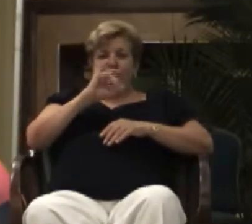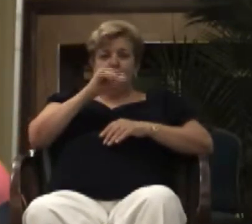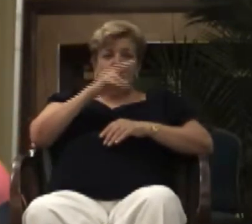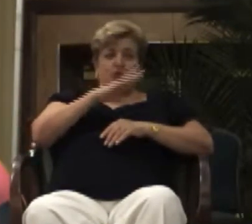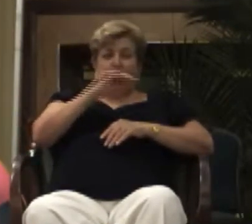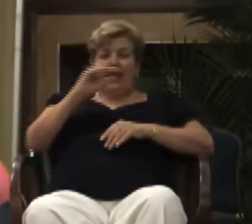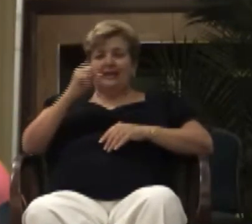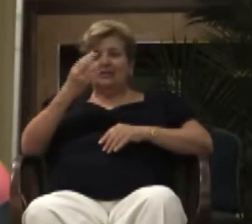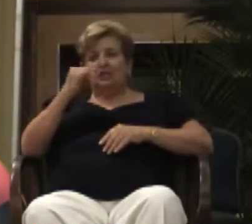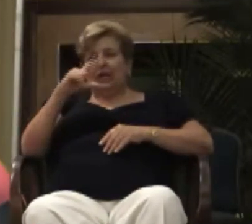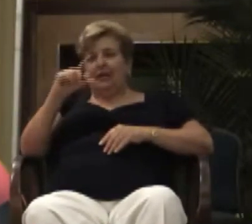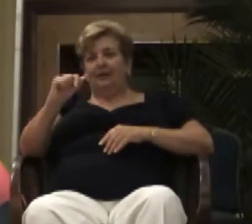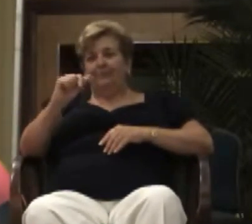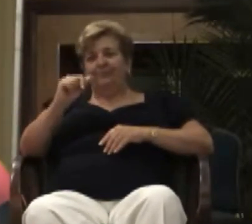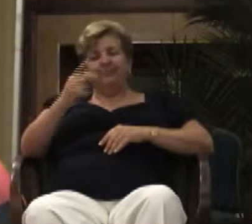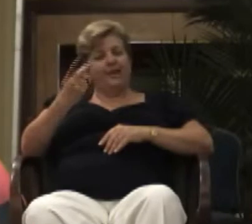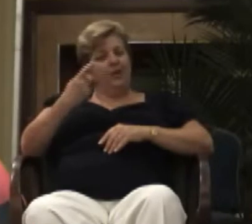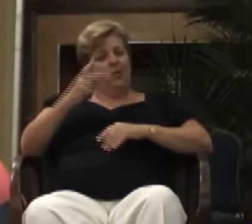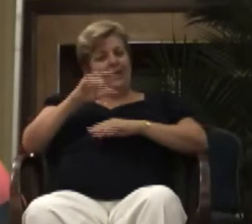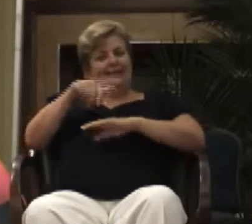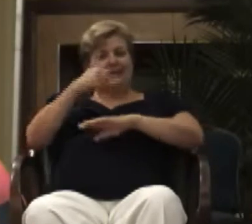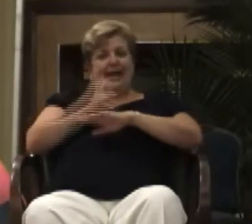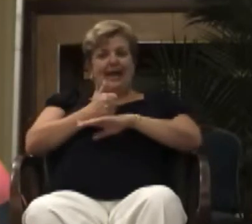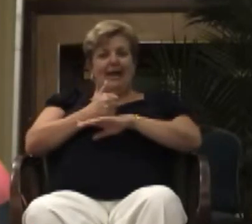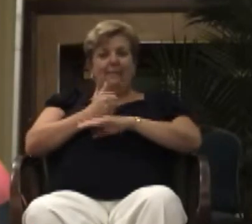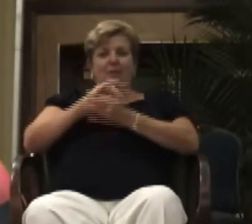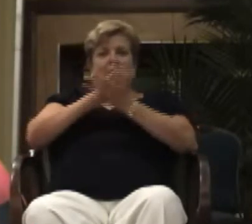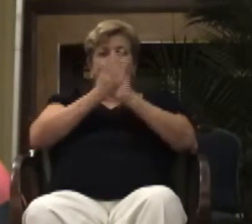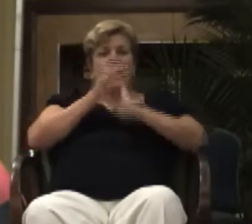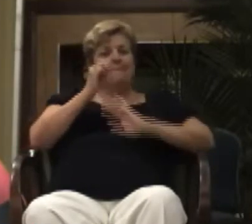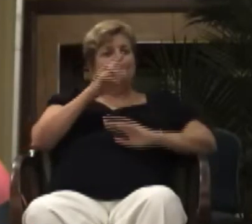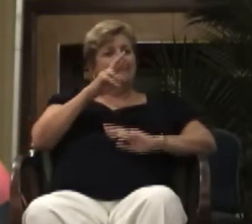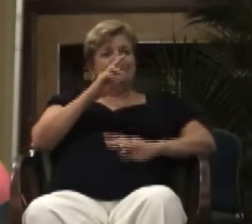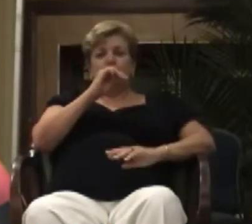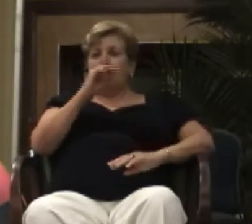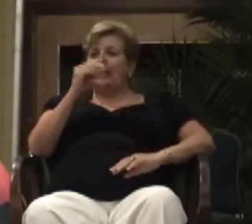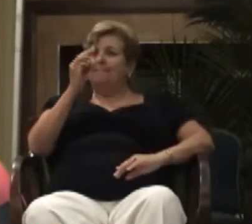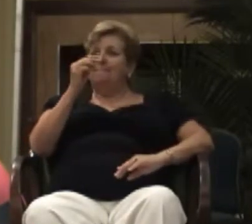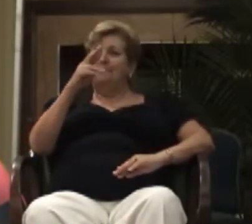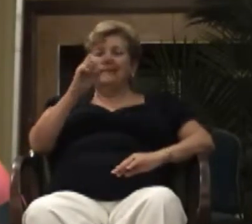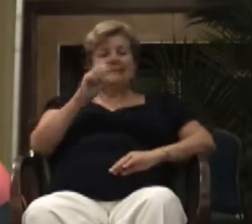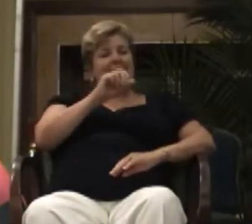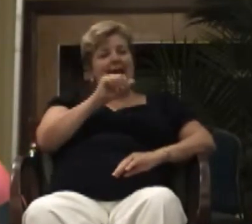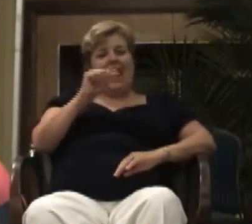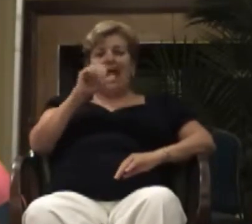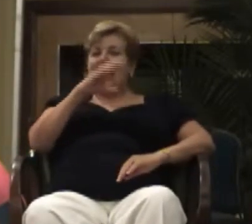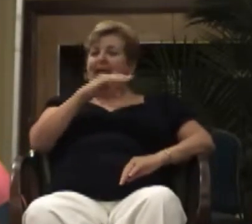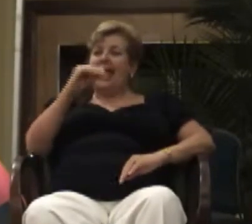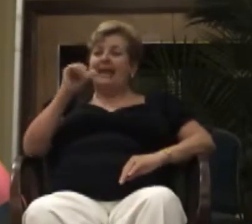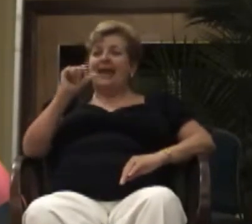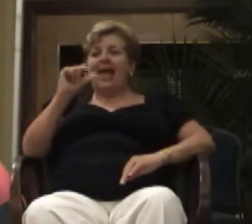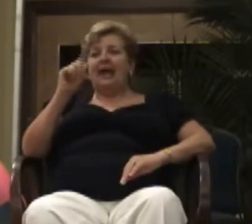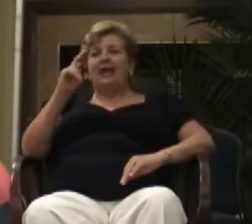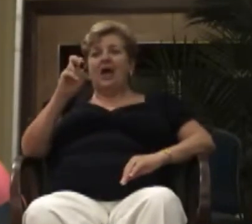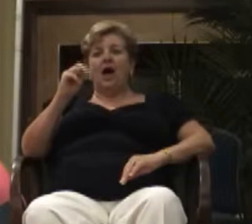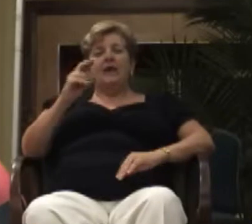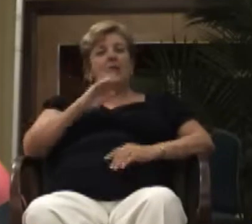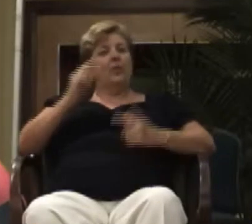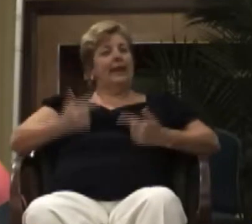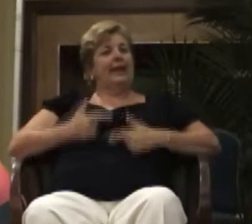And we set up to be Mr. and Mrs. AA in Alanon and moved to Norman, Oklahoma, and we had an active life. We hammered out of